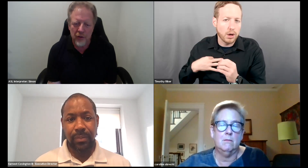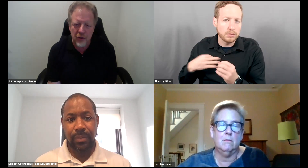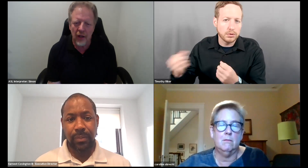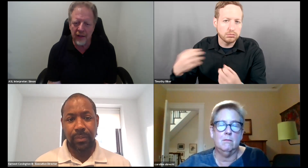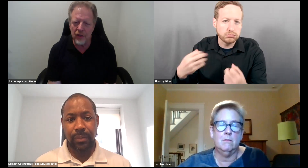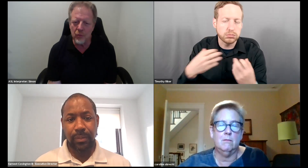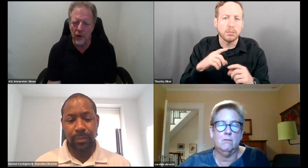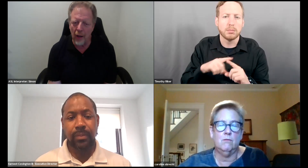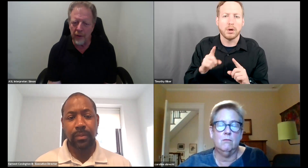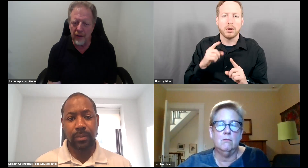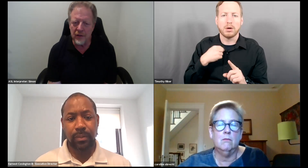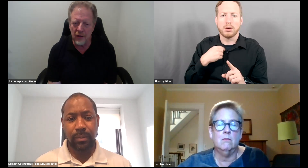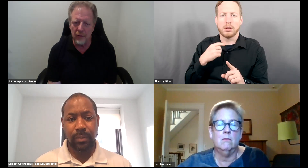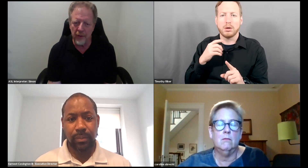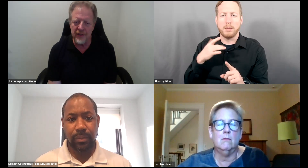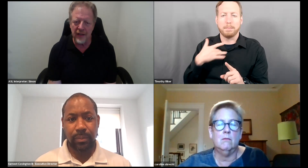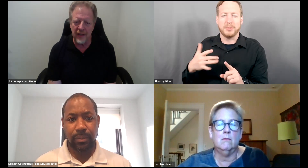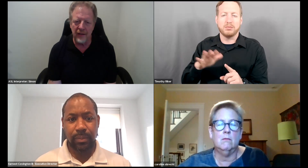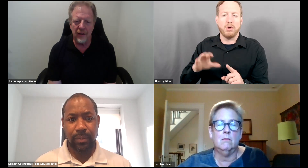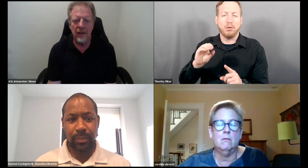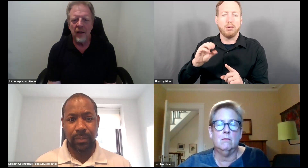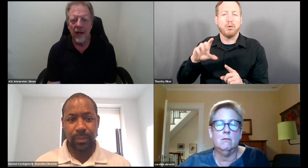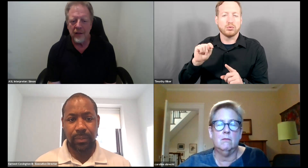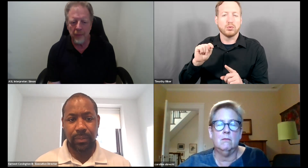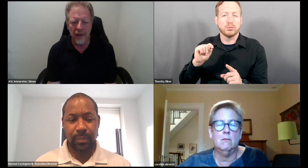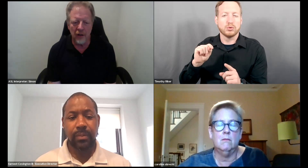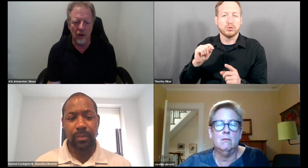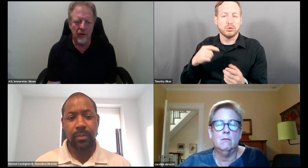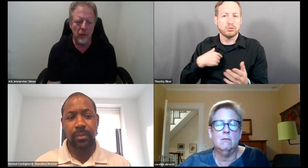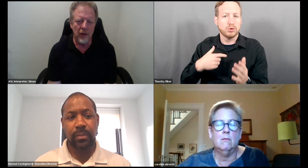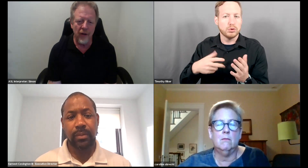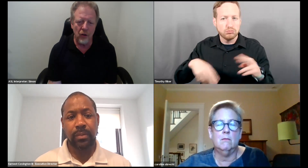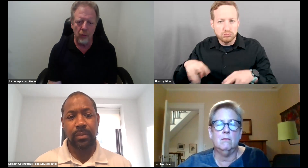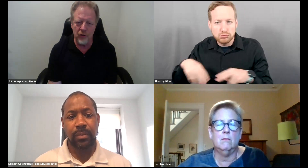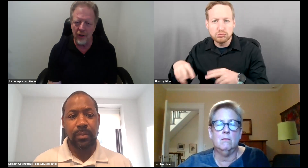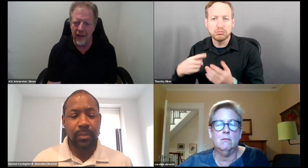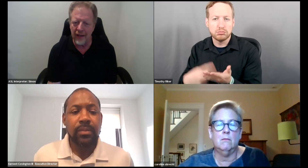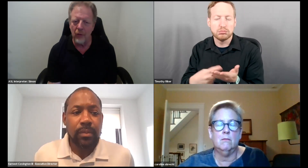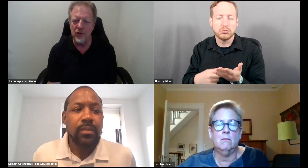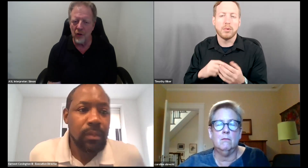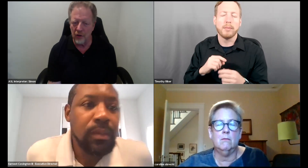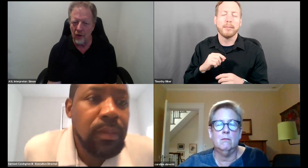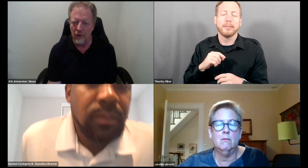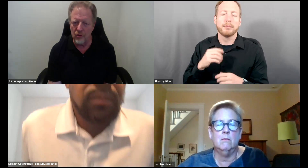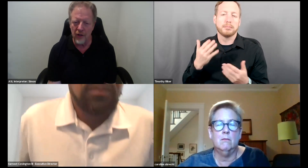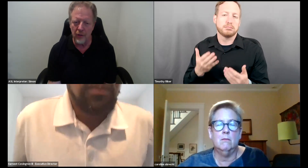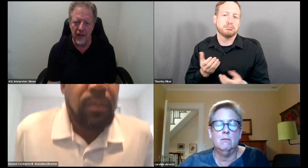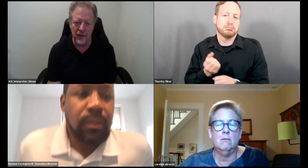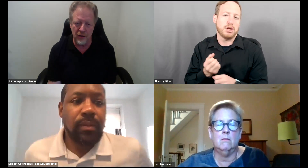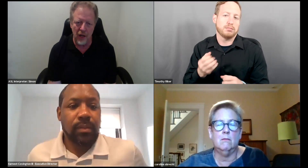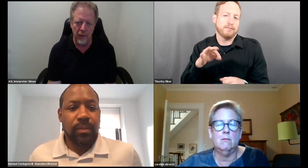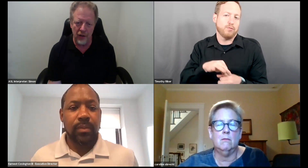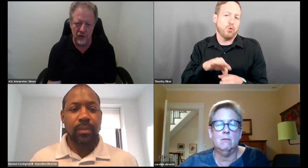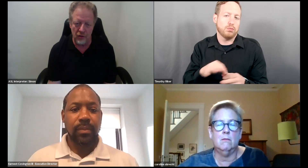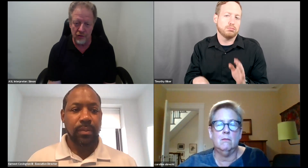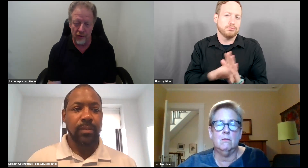I would still like to get some more applicants, you know, they're being sent in. And typically, you know, around the month of October, we start getting that. We start looking over those recommendations